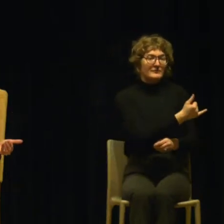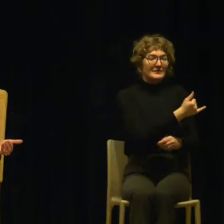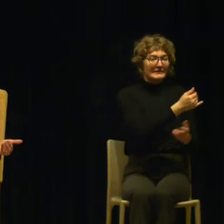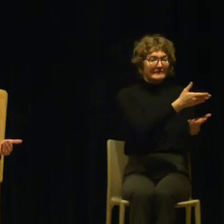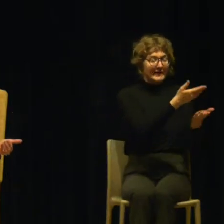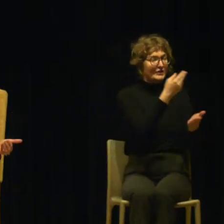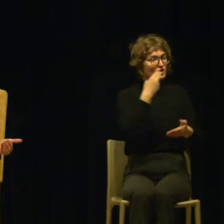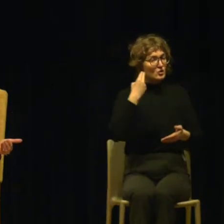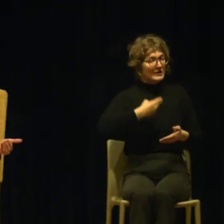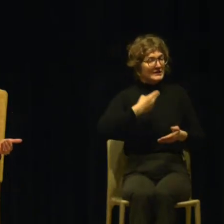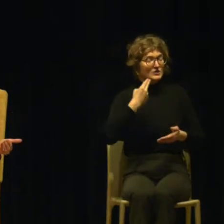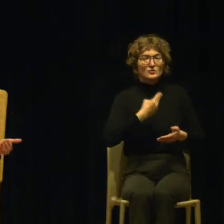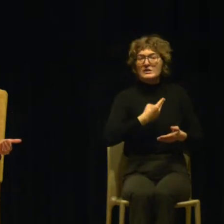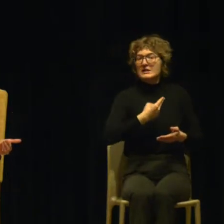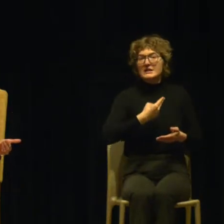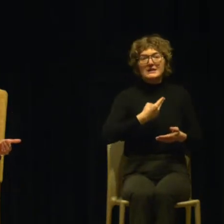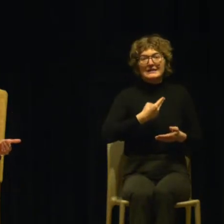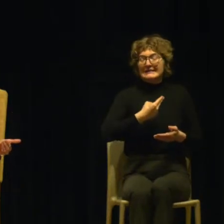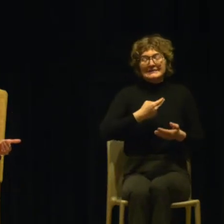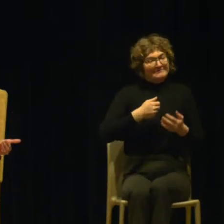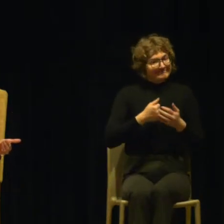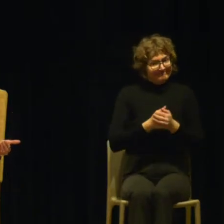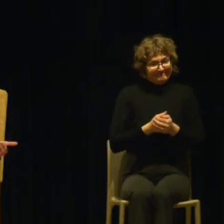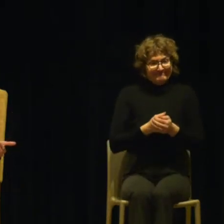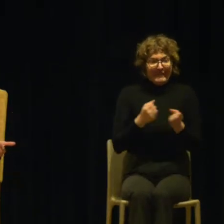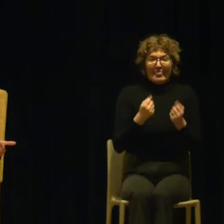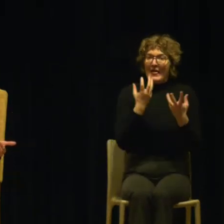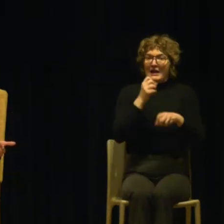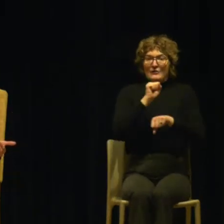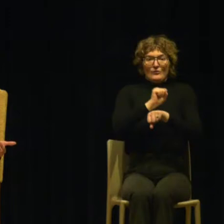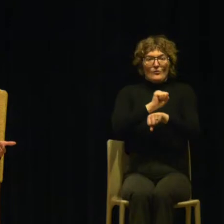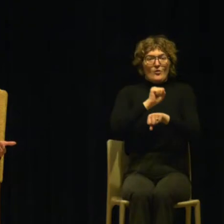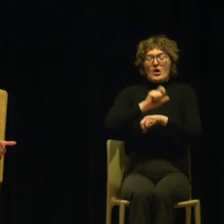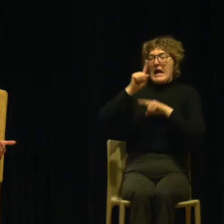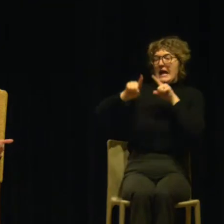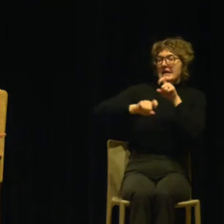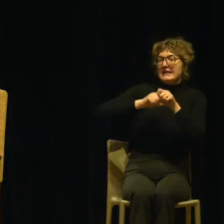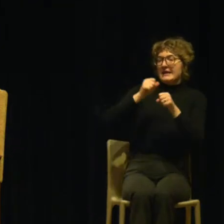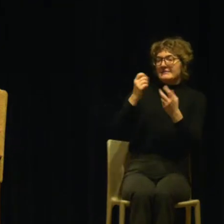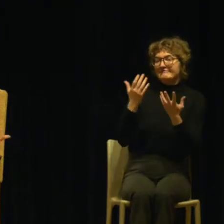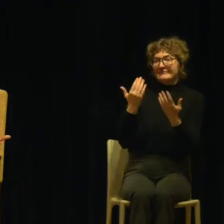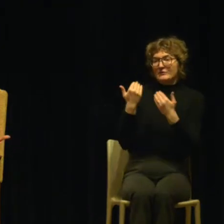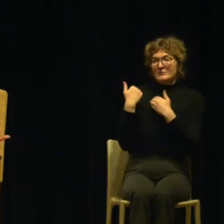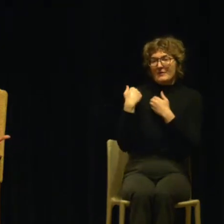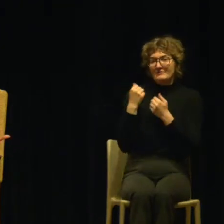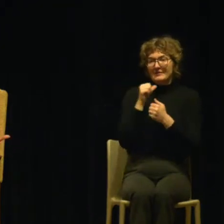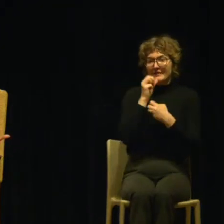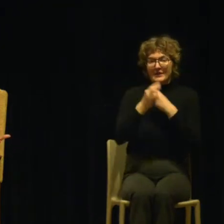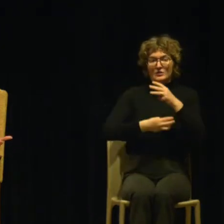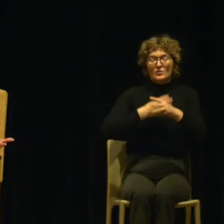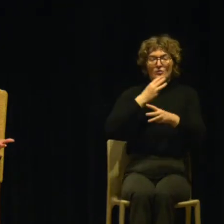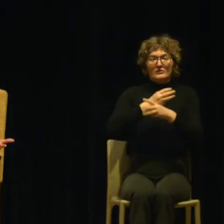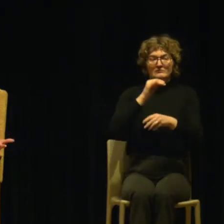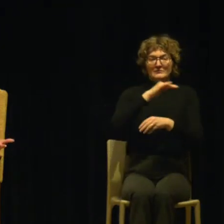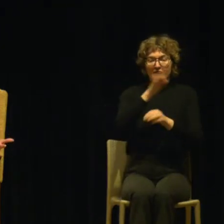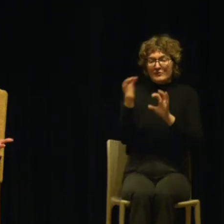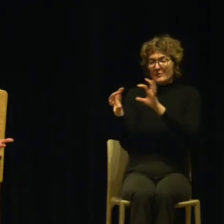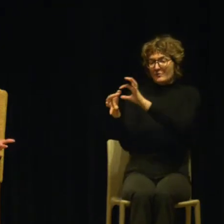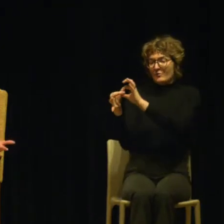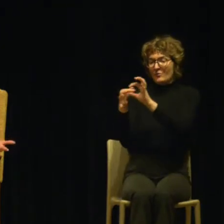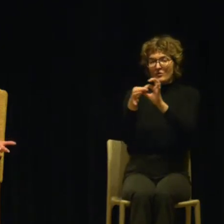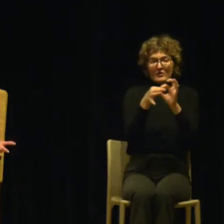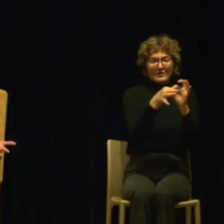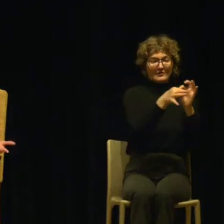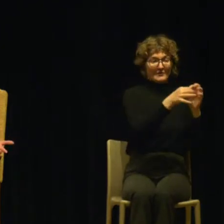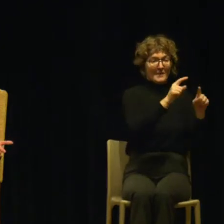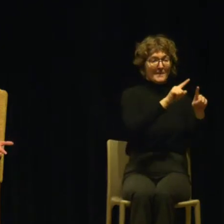history is really evidently just too much to ask in today's world. And when we've never been more connected and it's easier to do it, but they